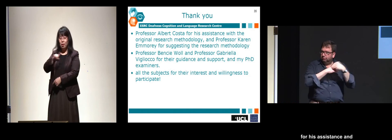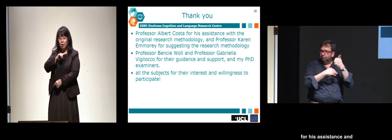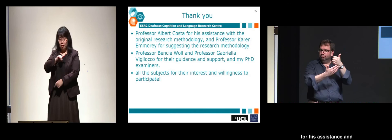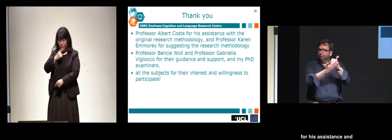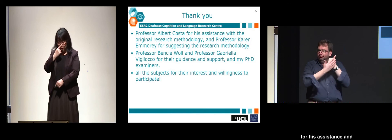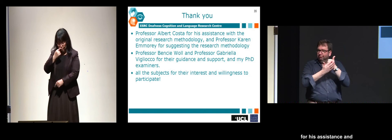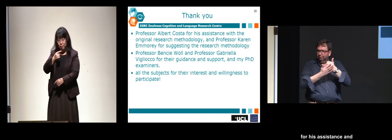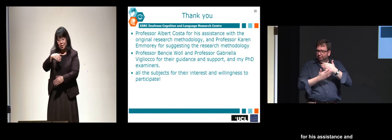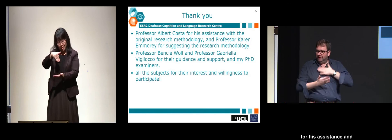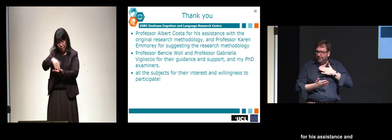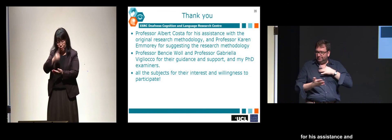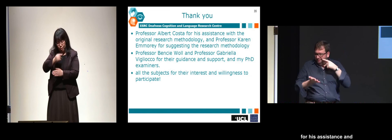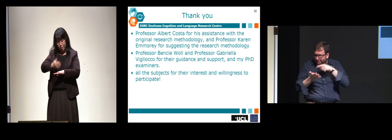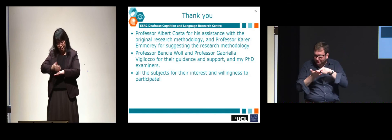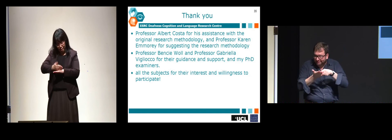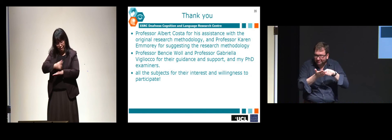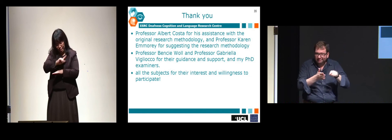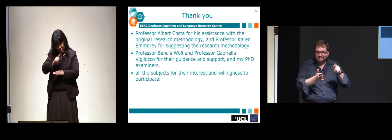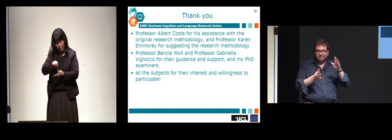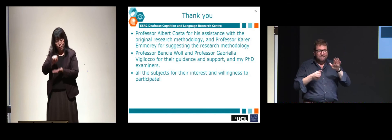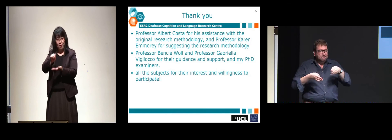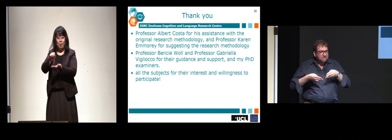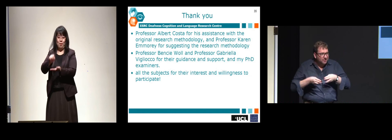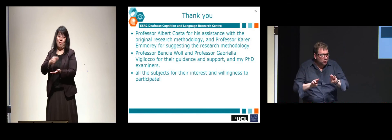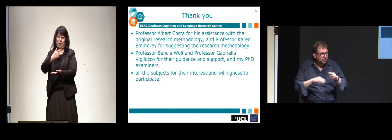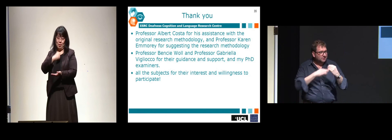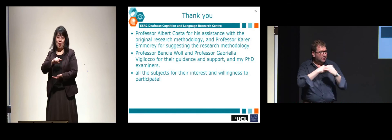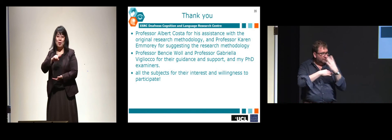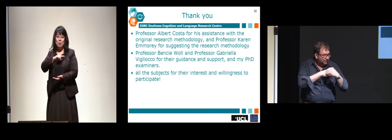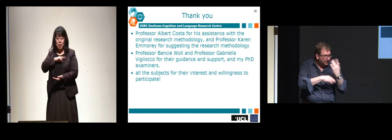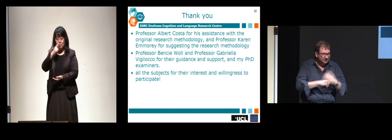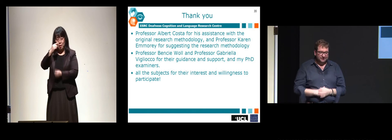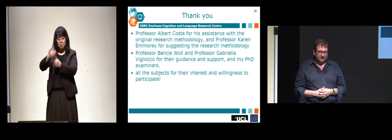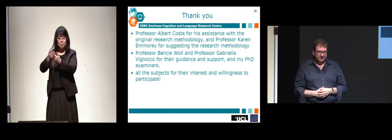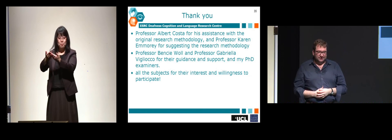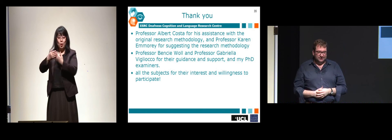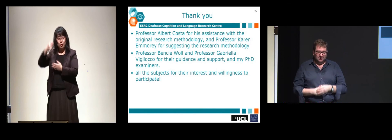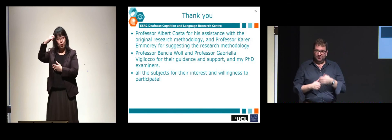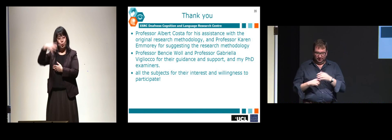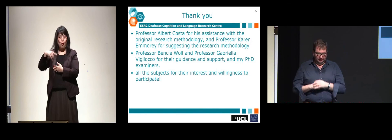assistance and Professor Karen Emery for suggesting my research methodology.